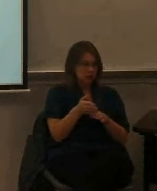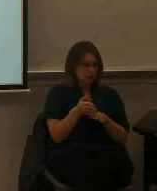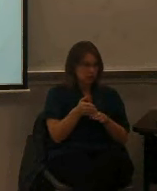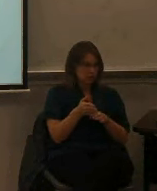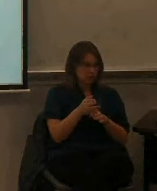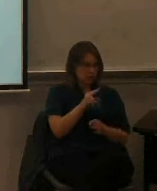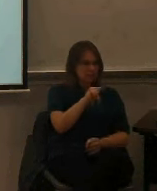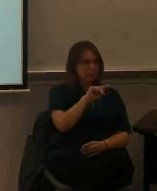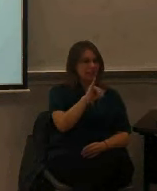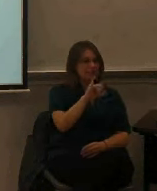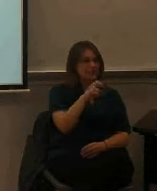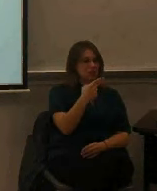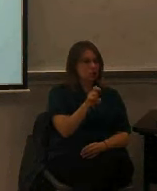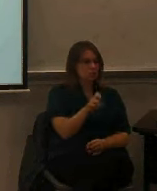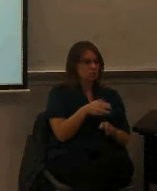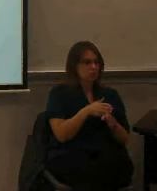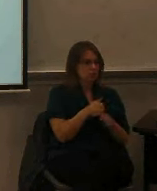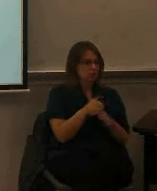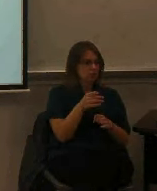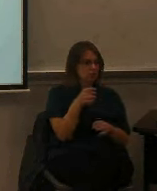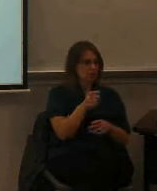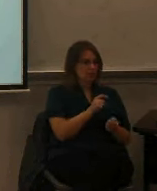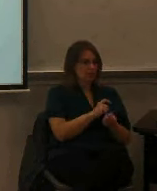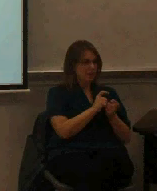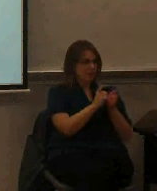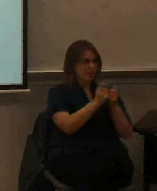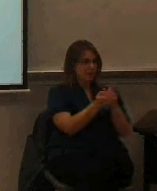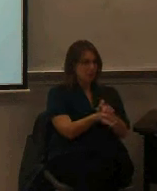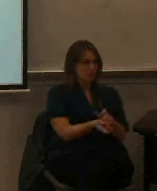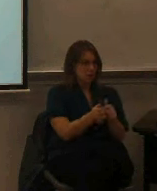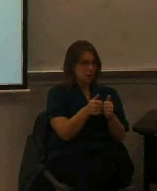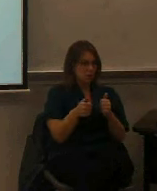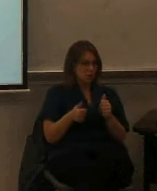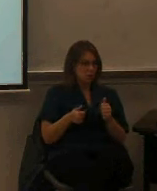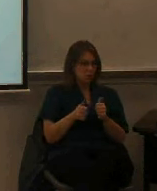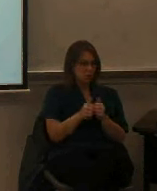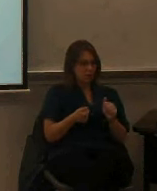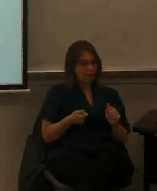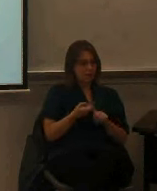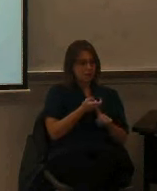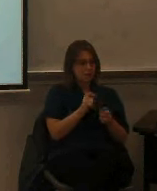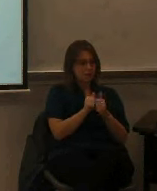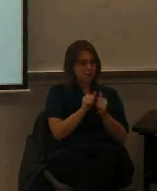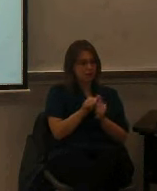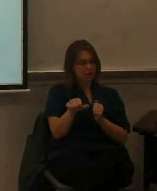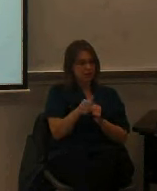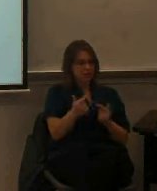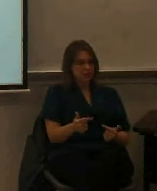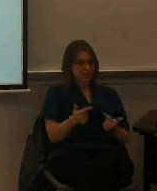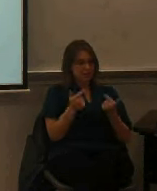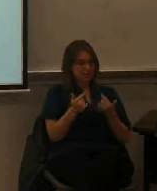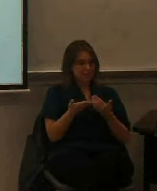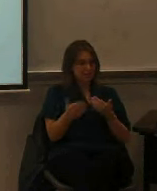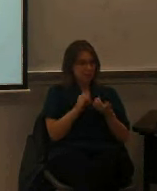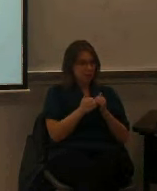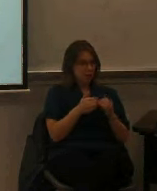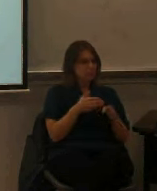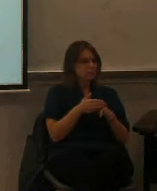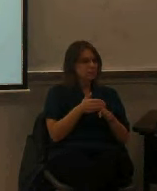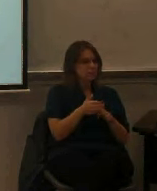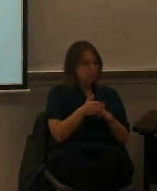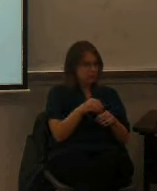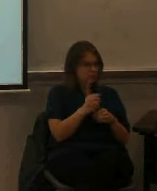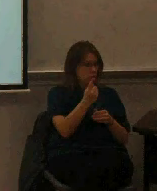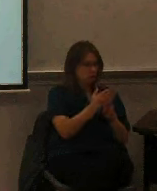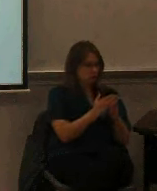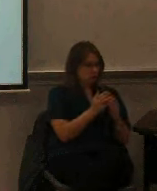specialization, niche specialization, where you've essentially evolved away from competing with another organism by specializing on one